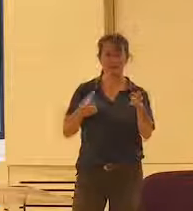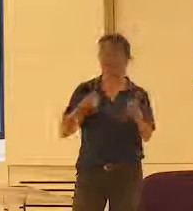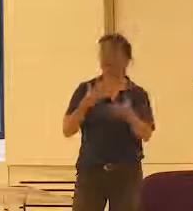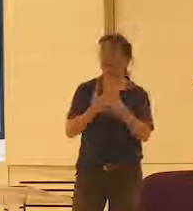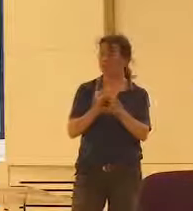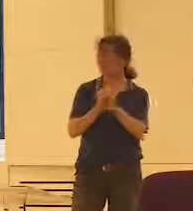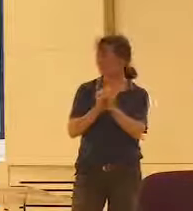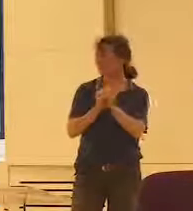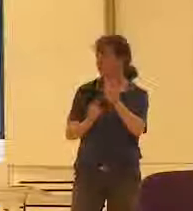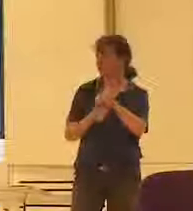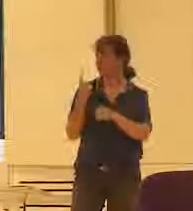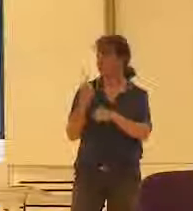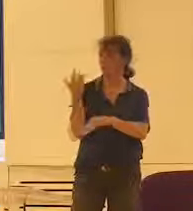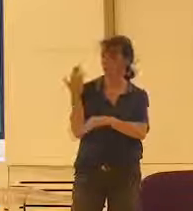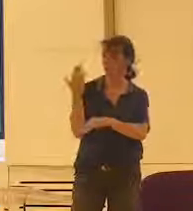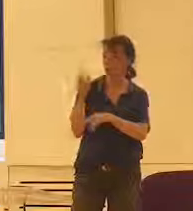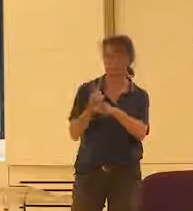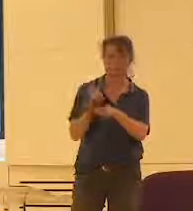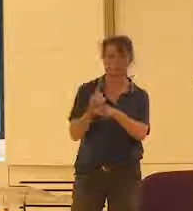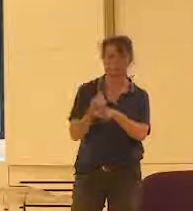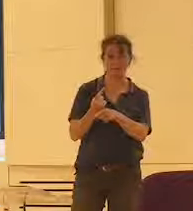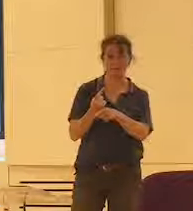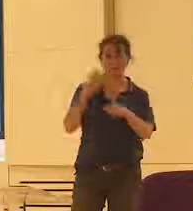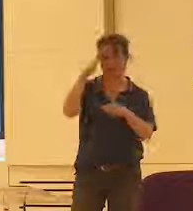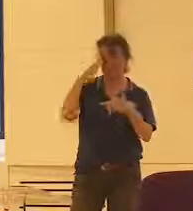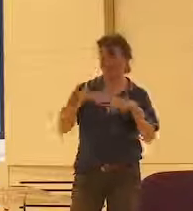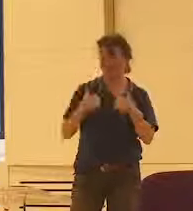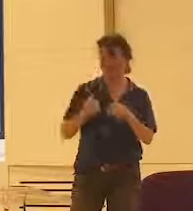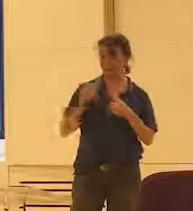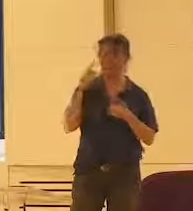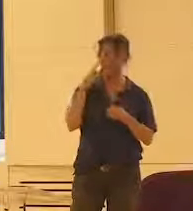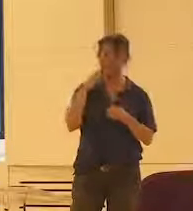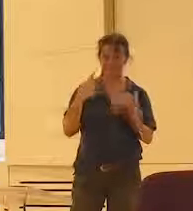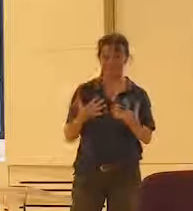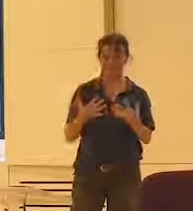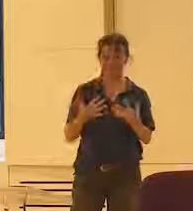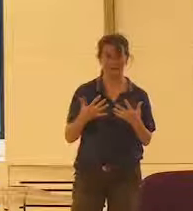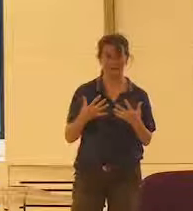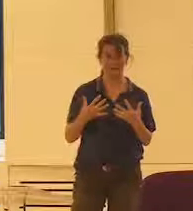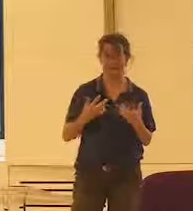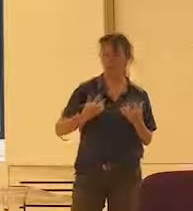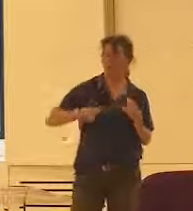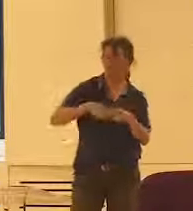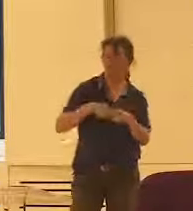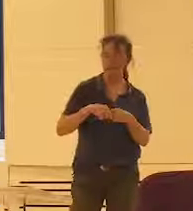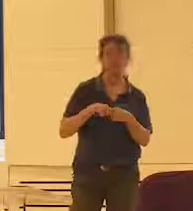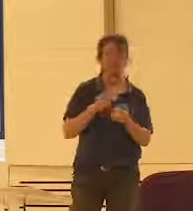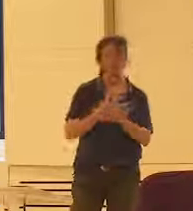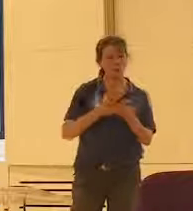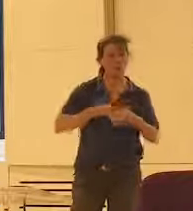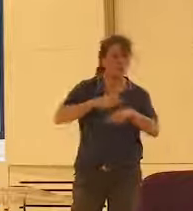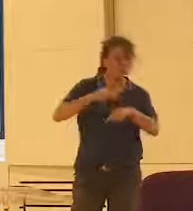for the chance to talk about mental health and deafness today. It's what we spend all of our time talking about.